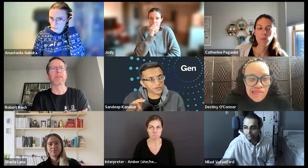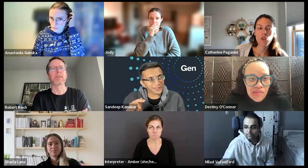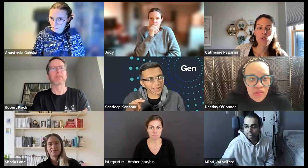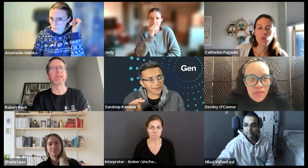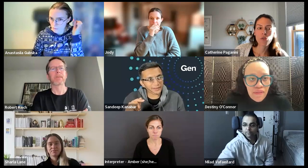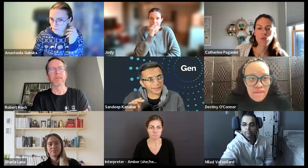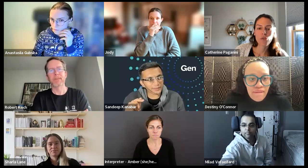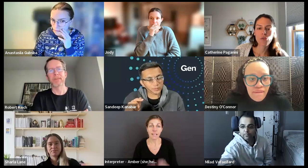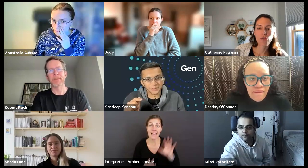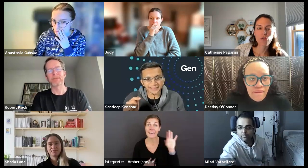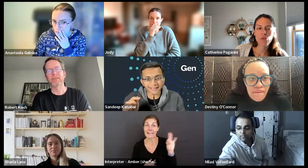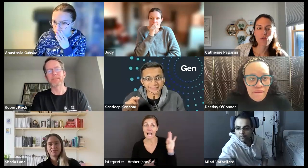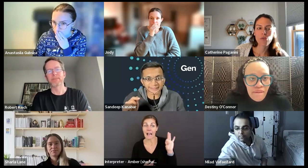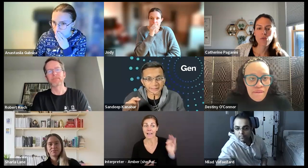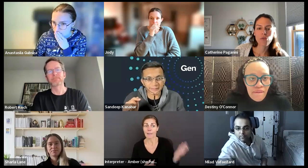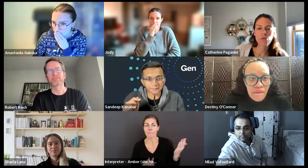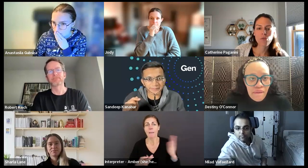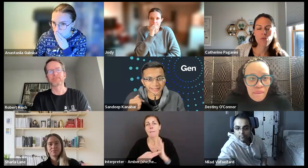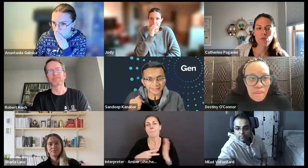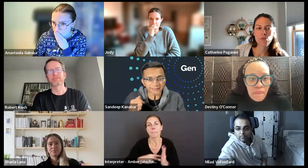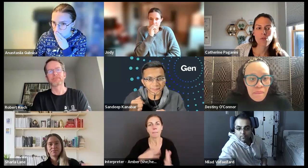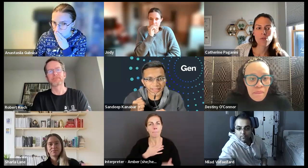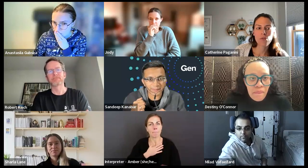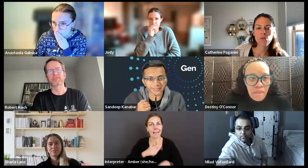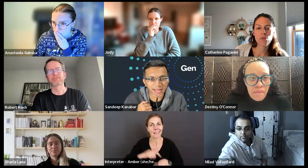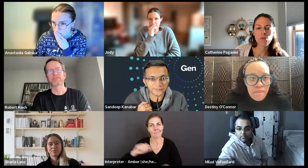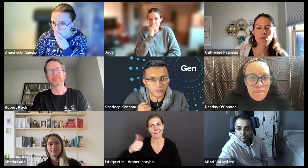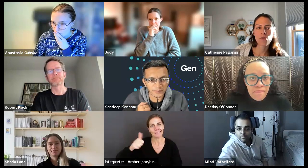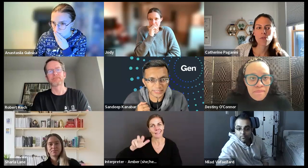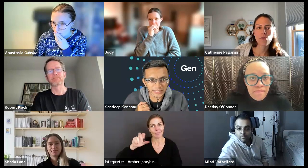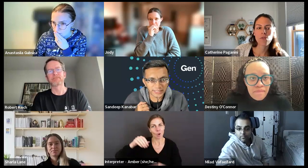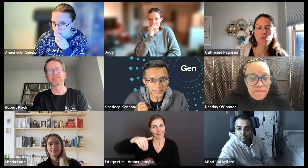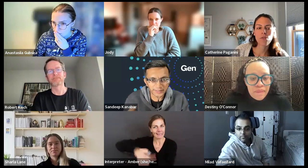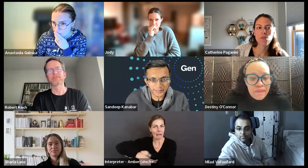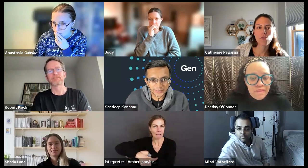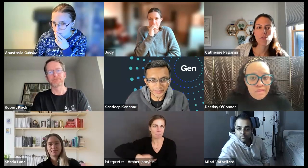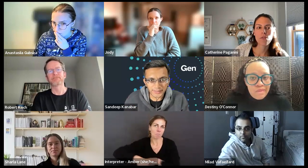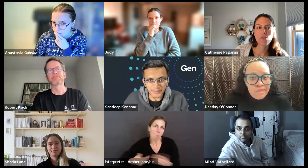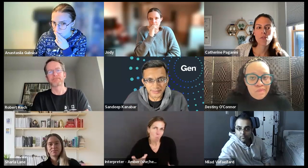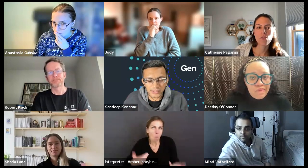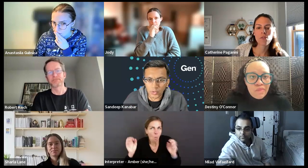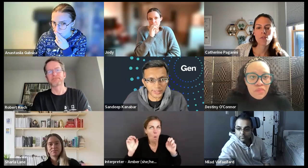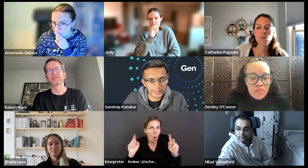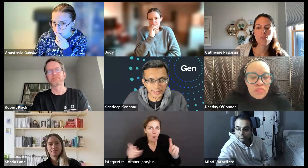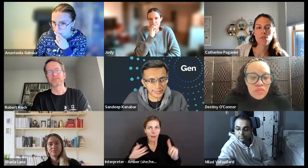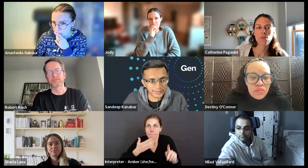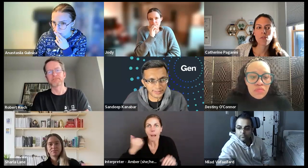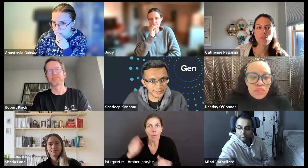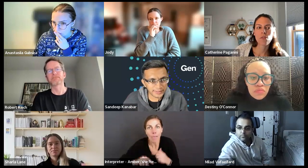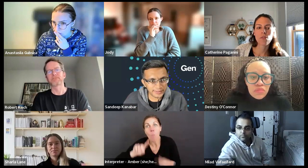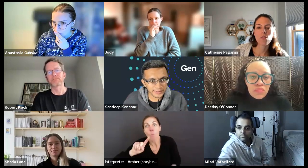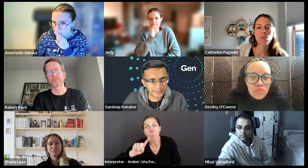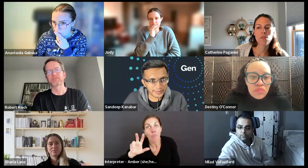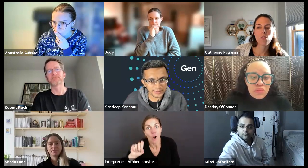9 a.m. Yeah. It will be like 10:30 p.m. in the night for me. That's okay.